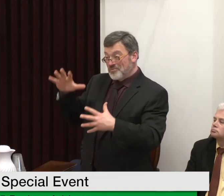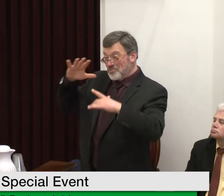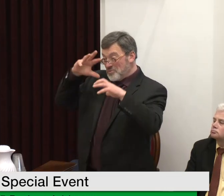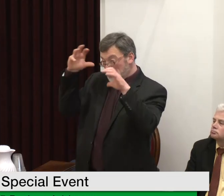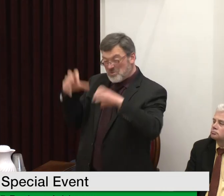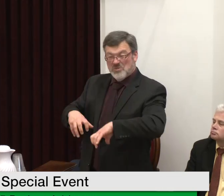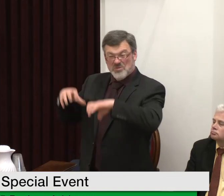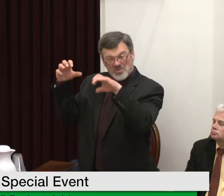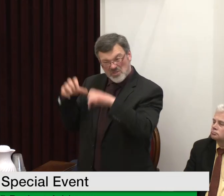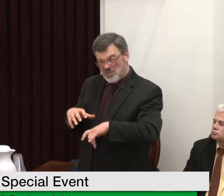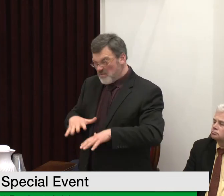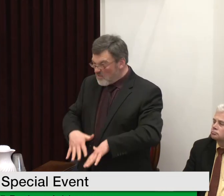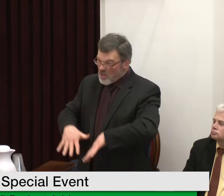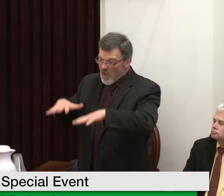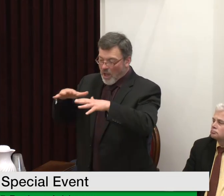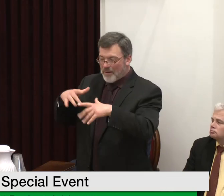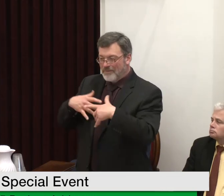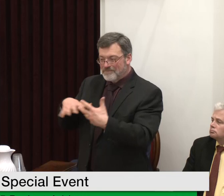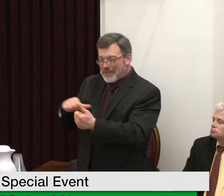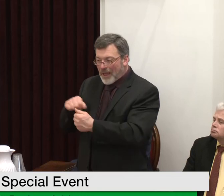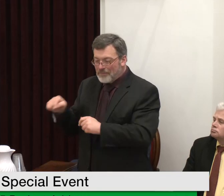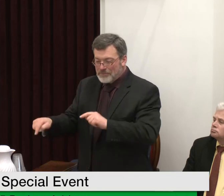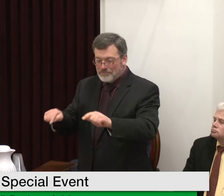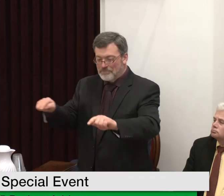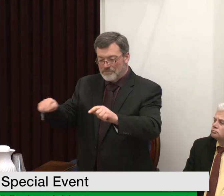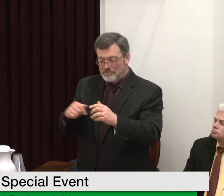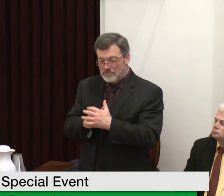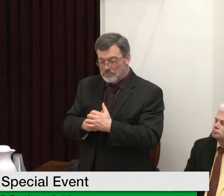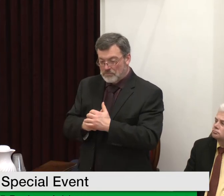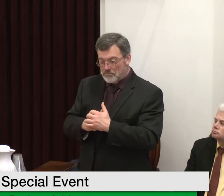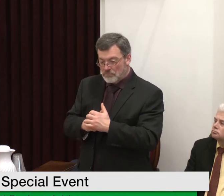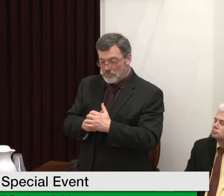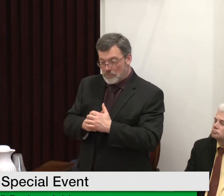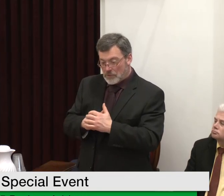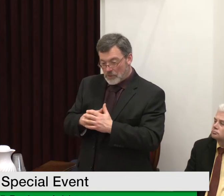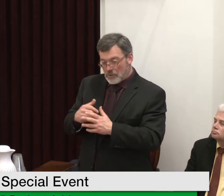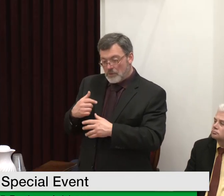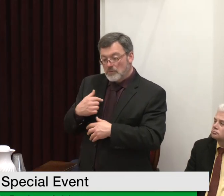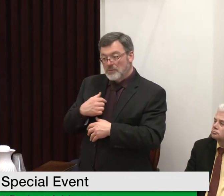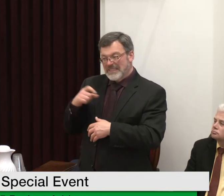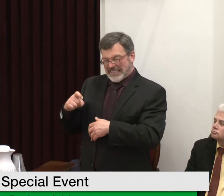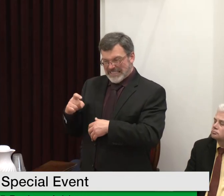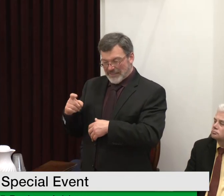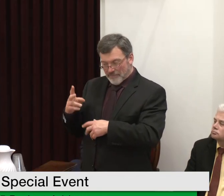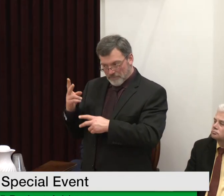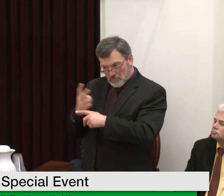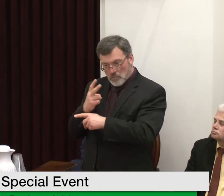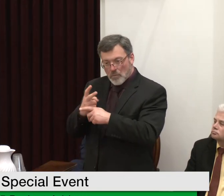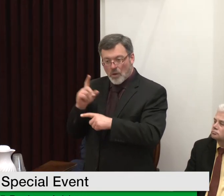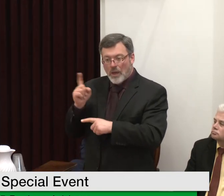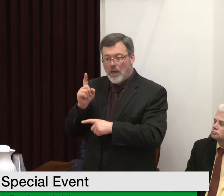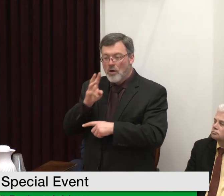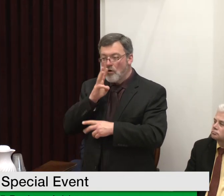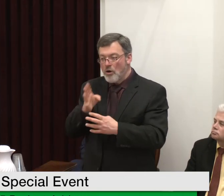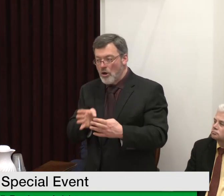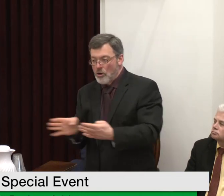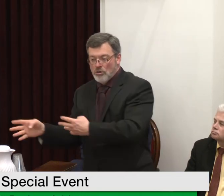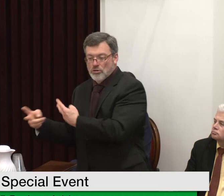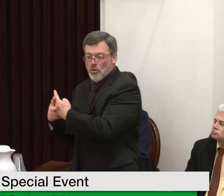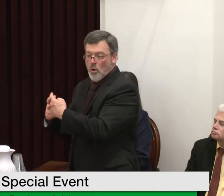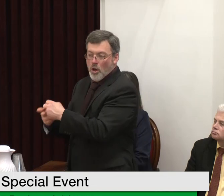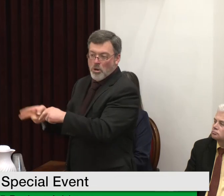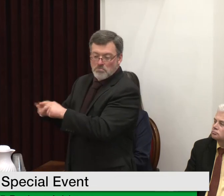to build out storage capacity and the communities throughout the river Bas and we're working with Partners on similar